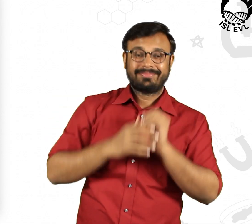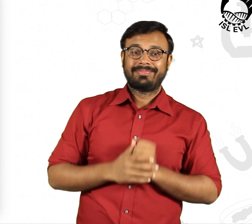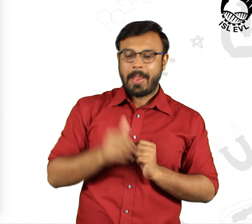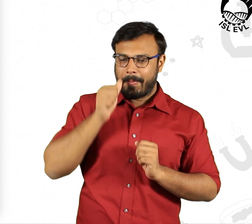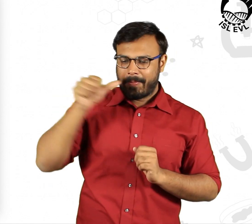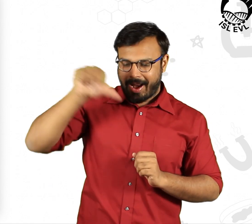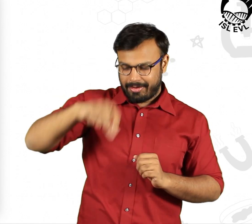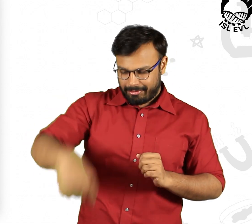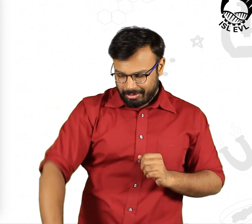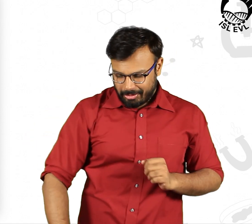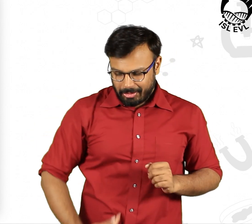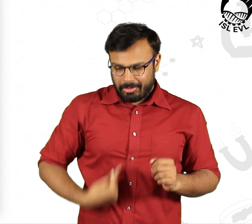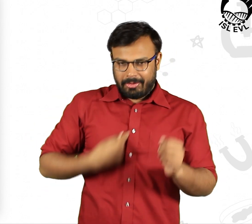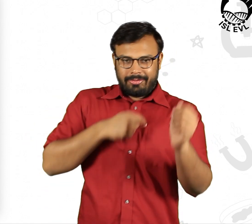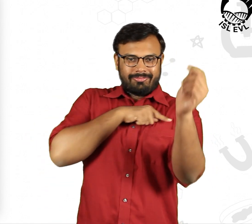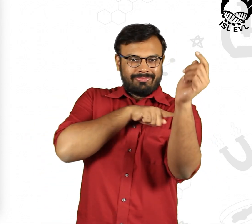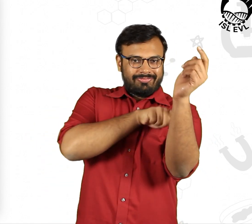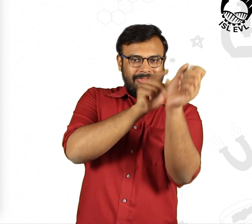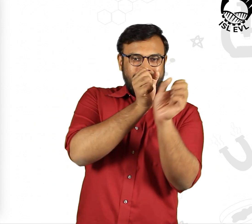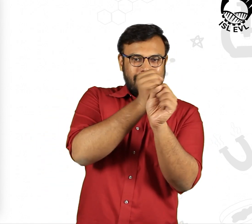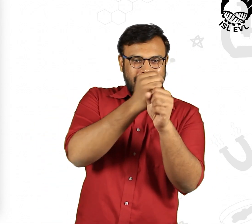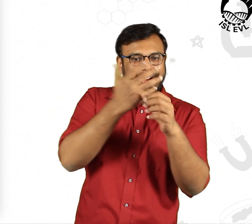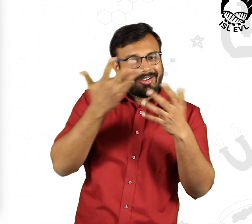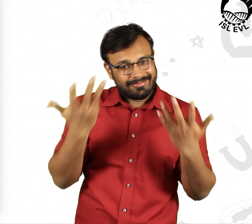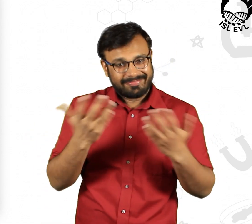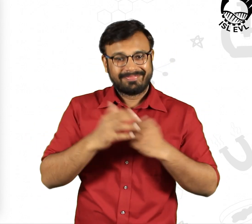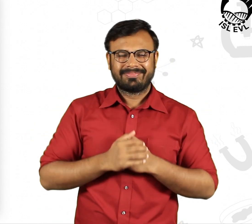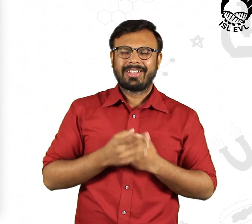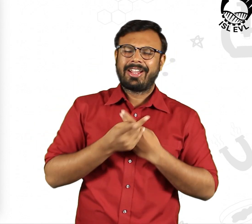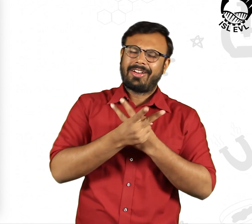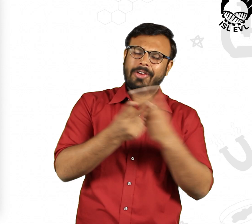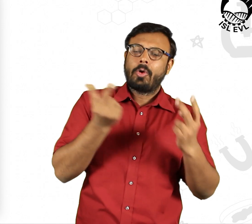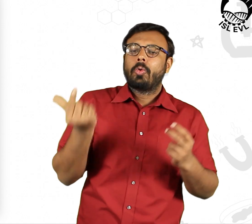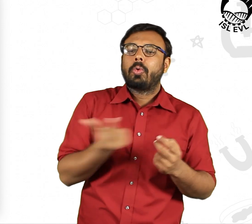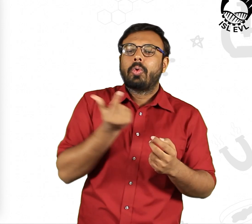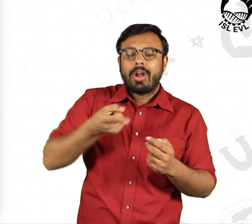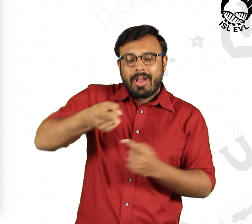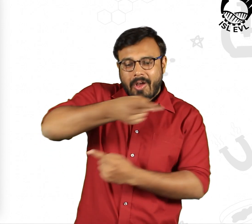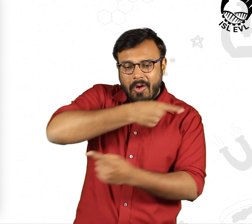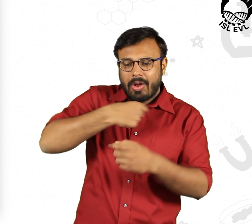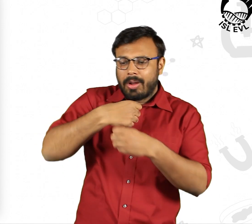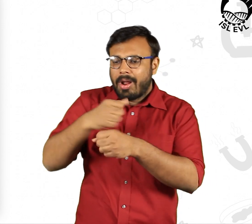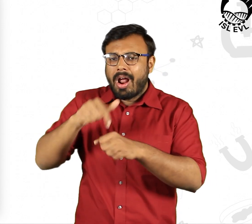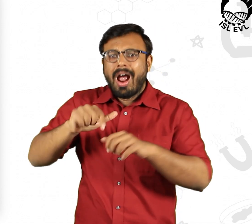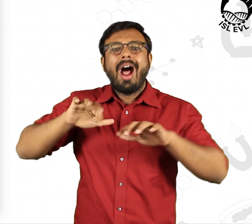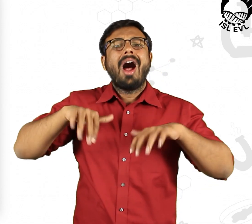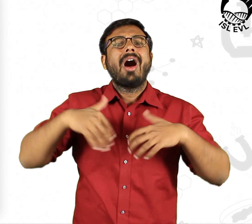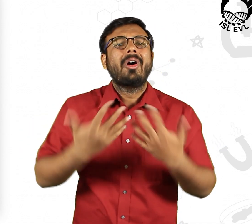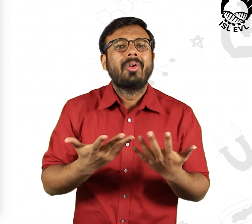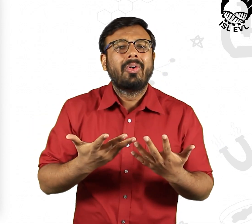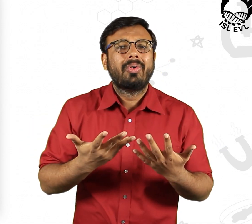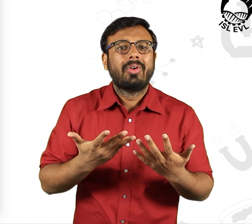and vessels that move water, and how efficiently they use water.